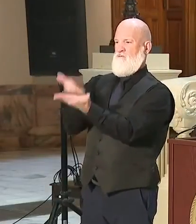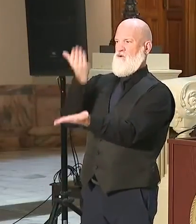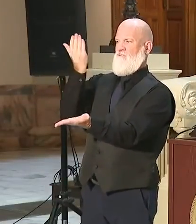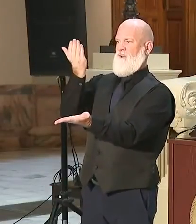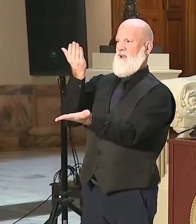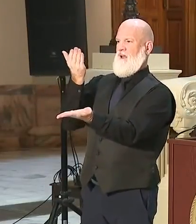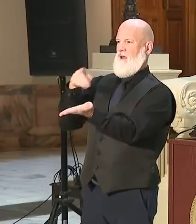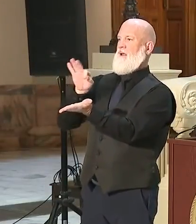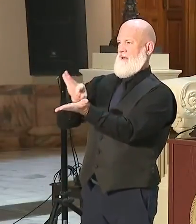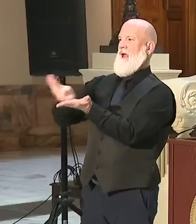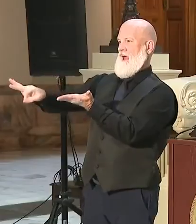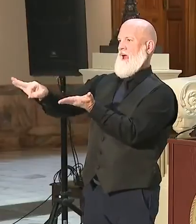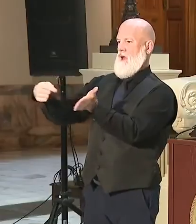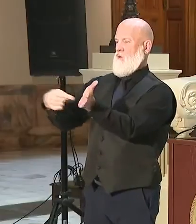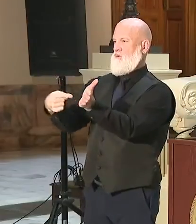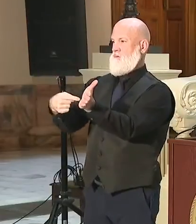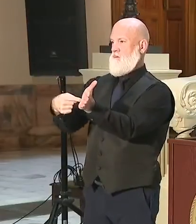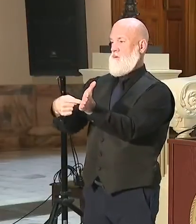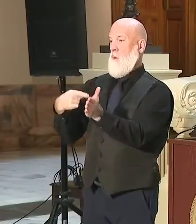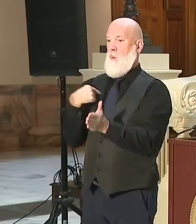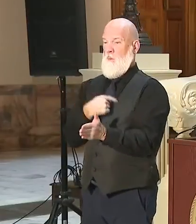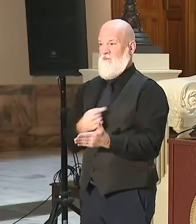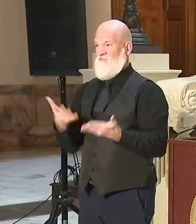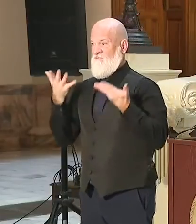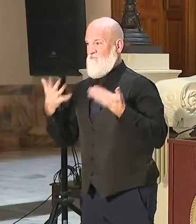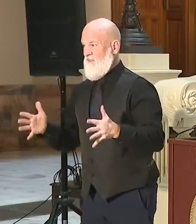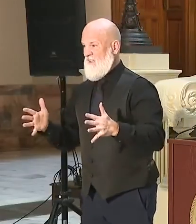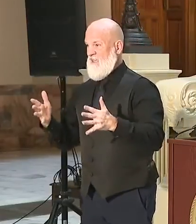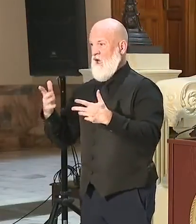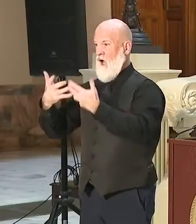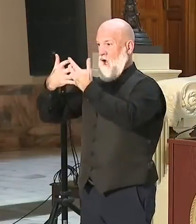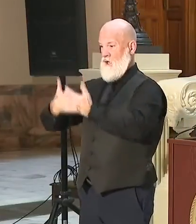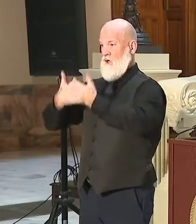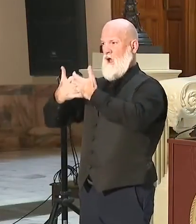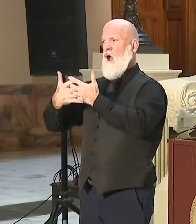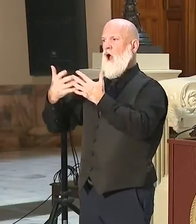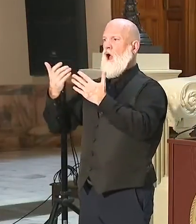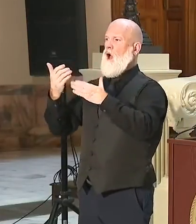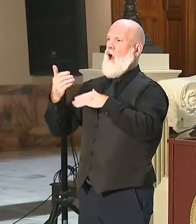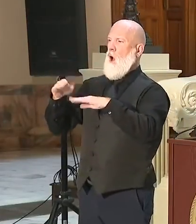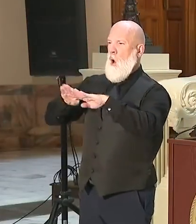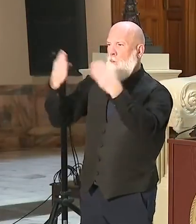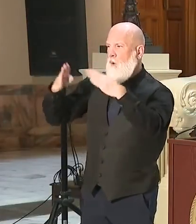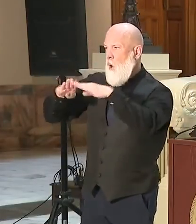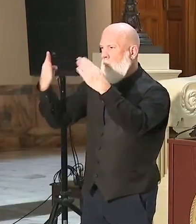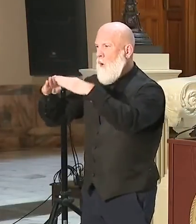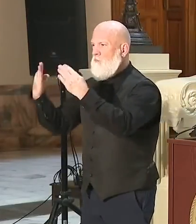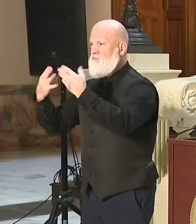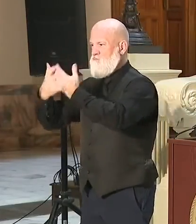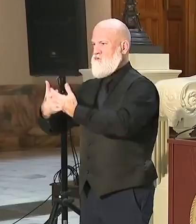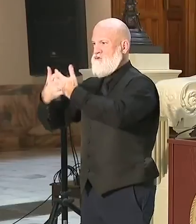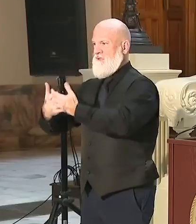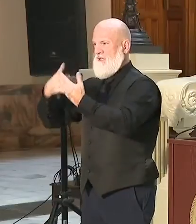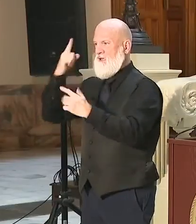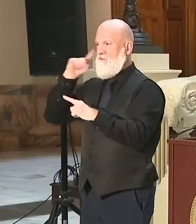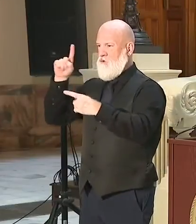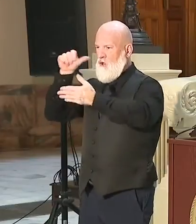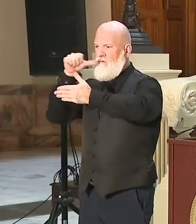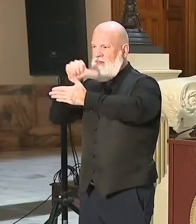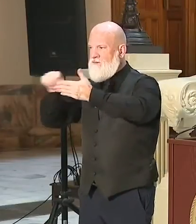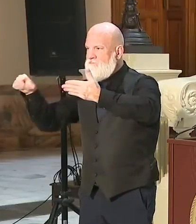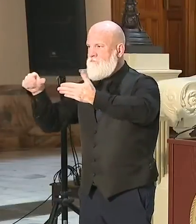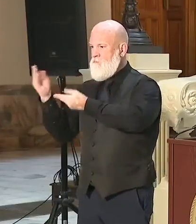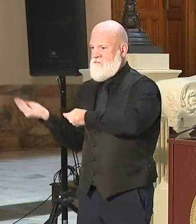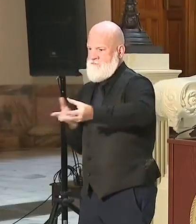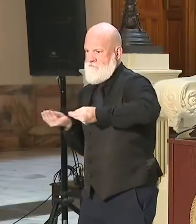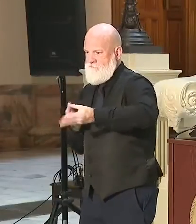is they put that through an automatic opening machine. It has a little knife that goes through and opens it up. Now, on occasion, that knife will slice the